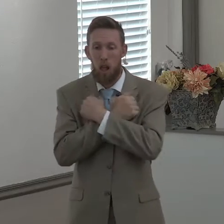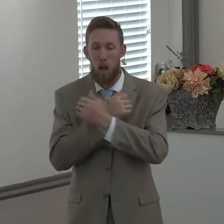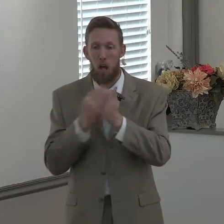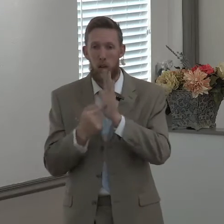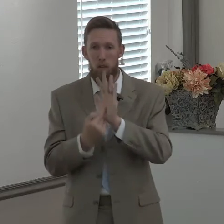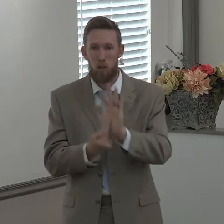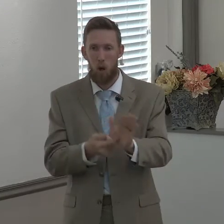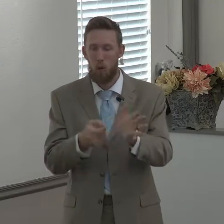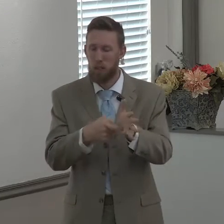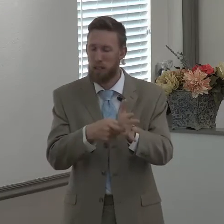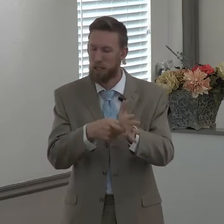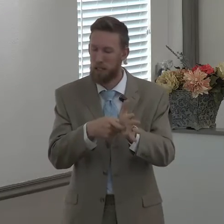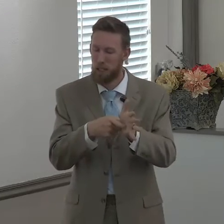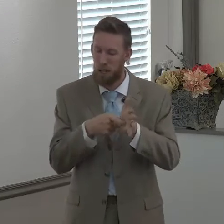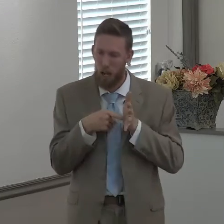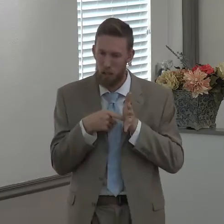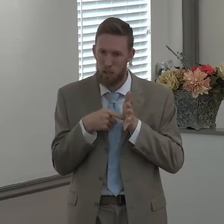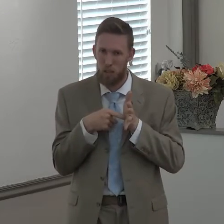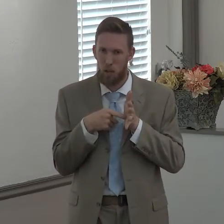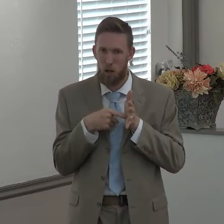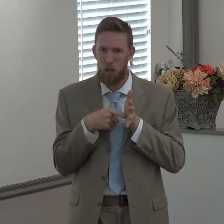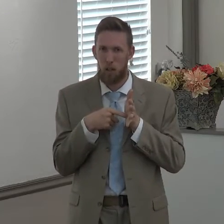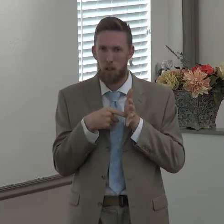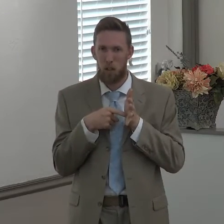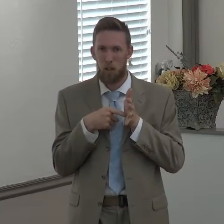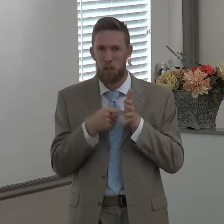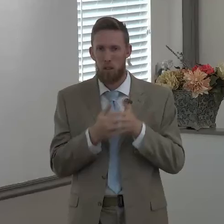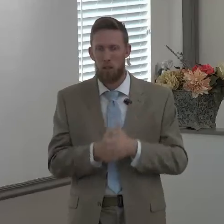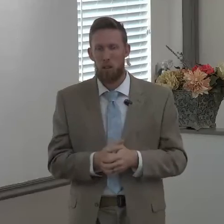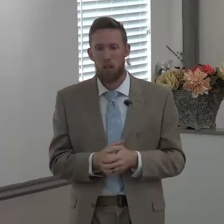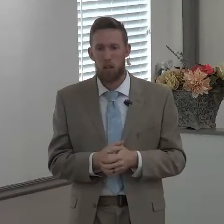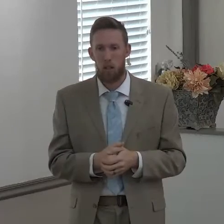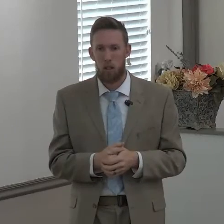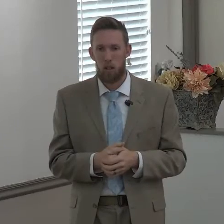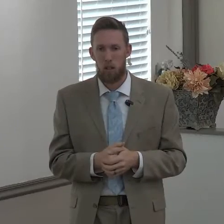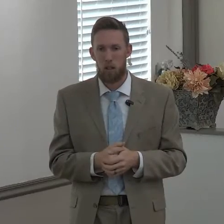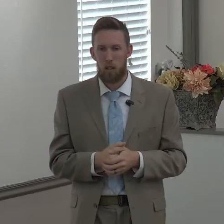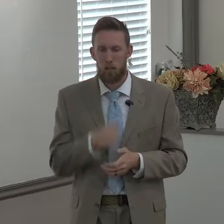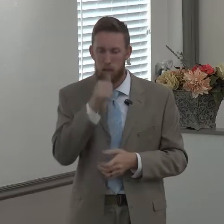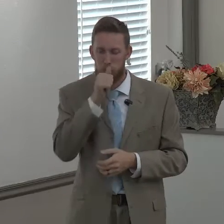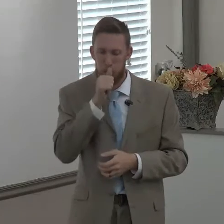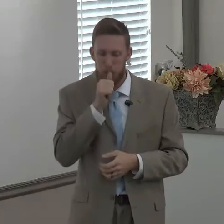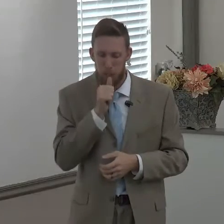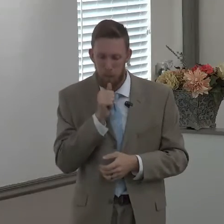It's so vital that we have this.